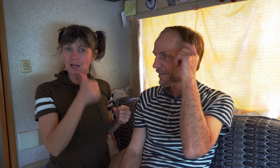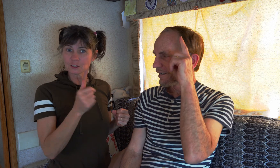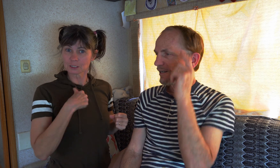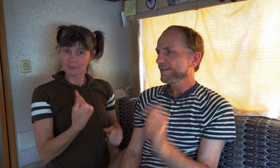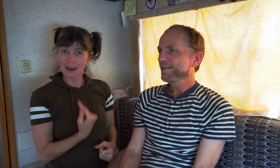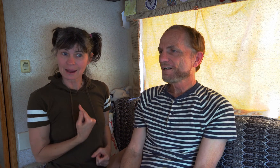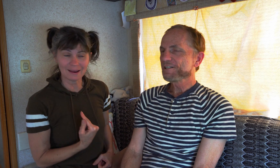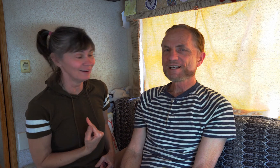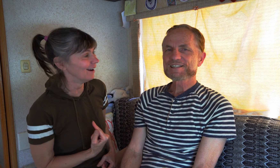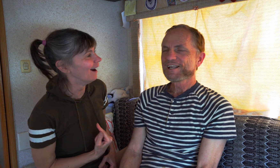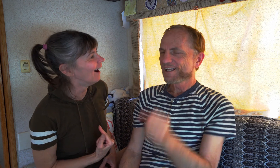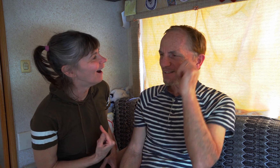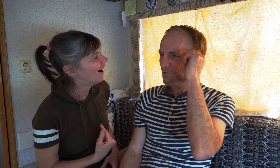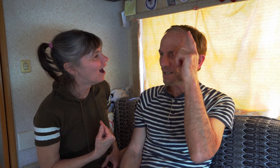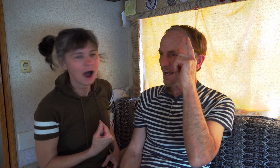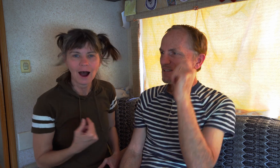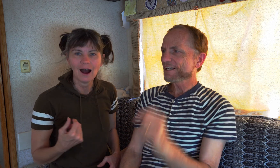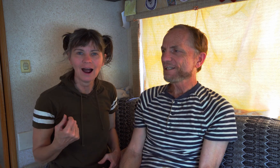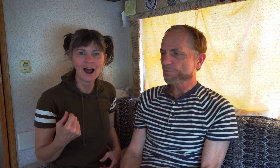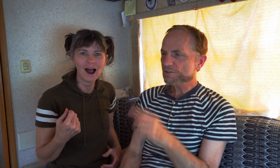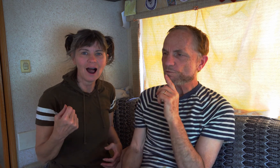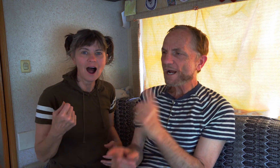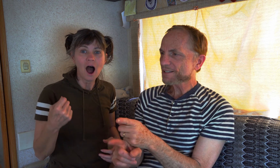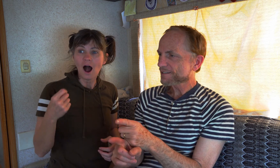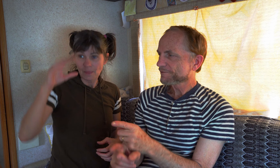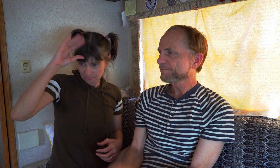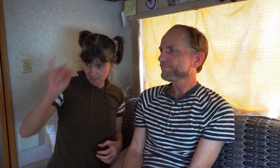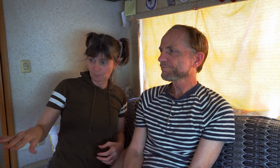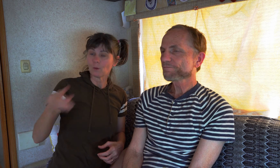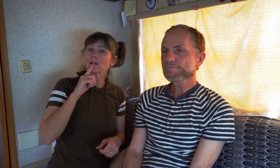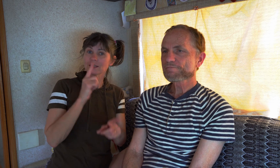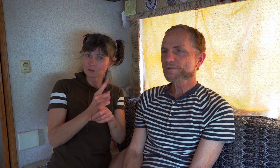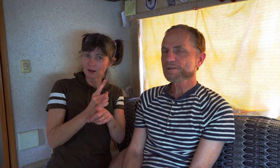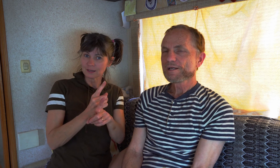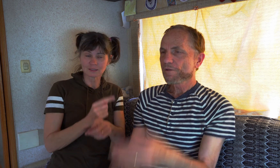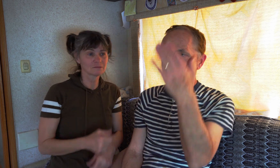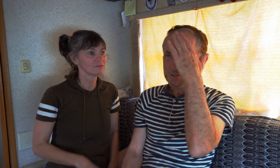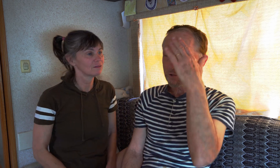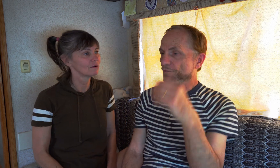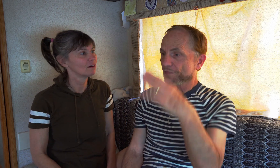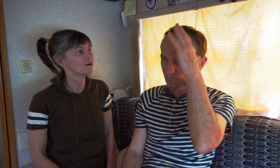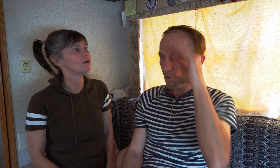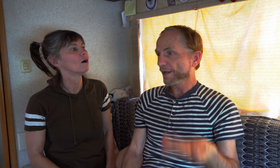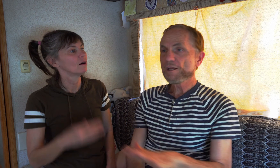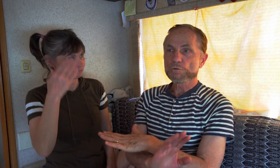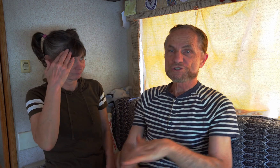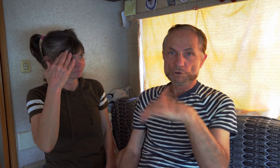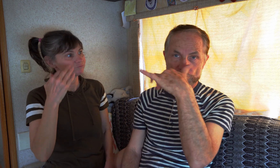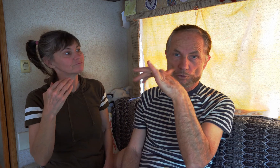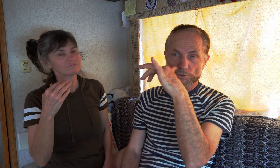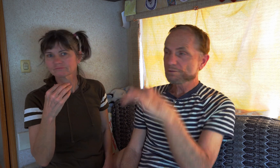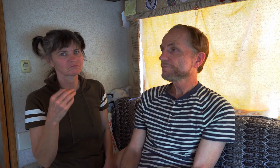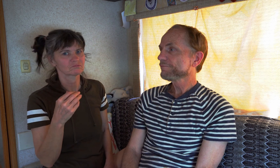It's not just me. yes, they realized that he was right. The boy is right. They knew that the boy was